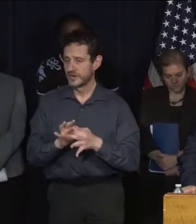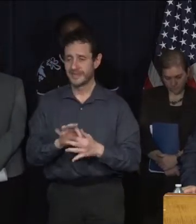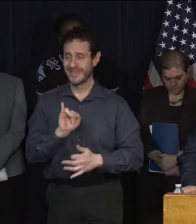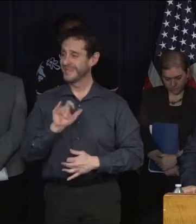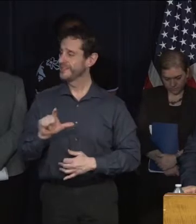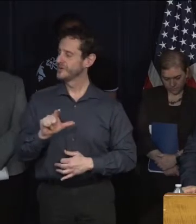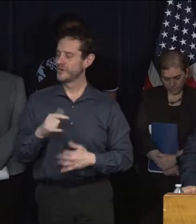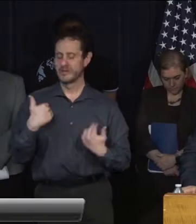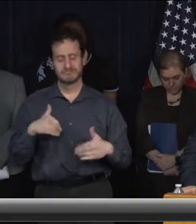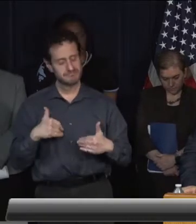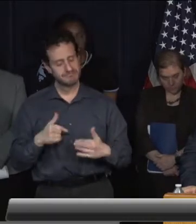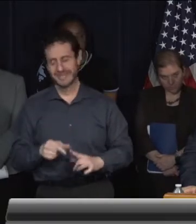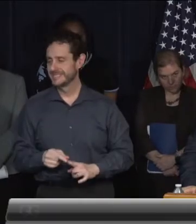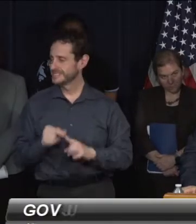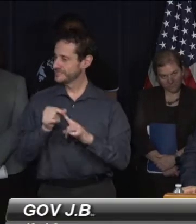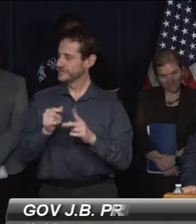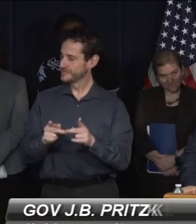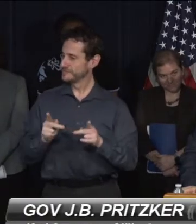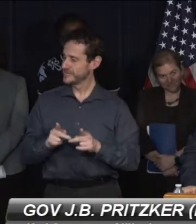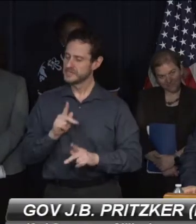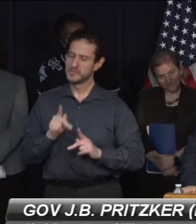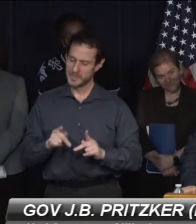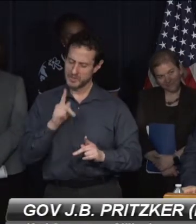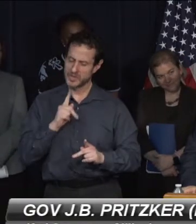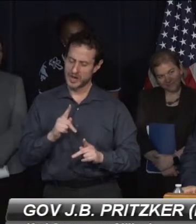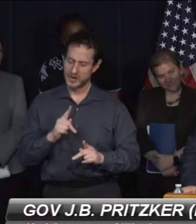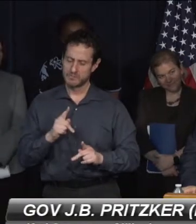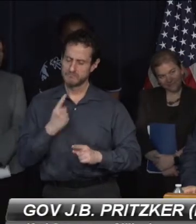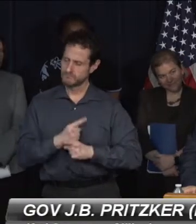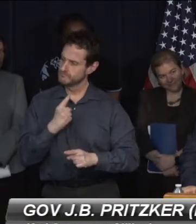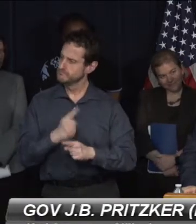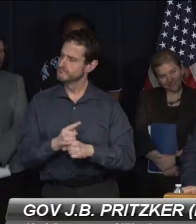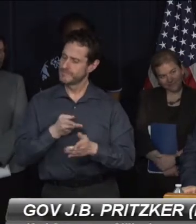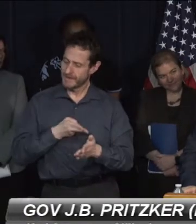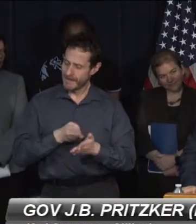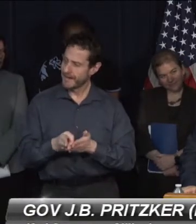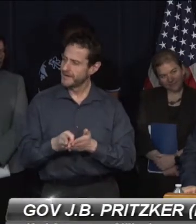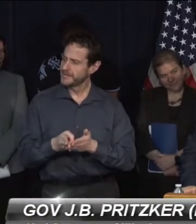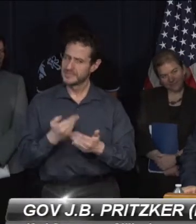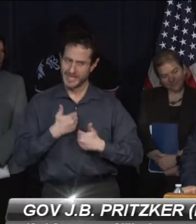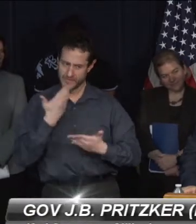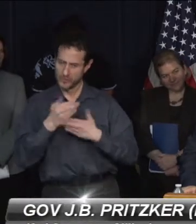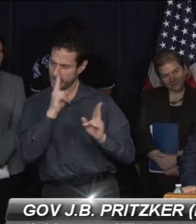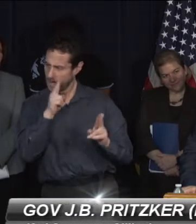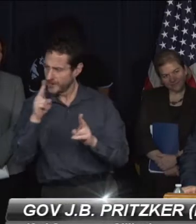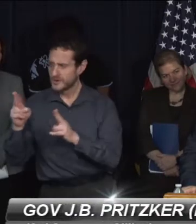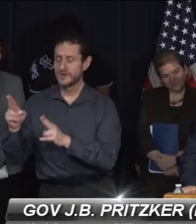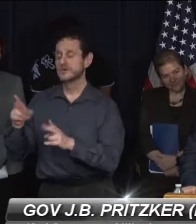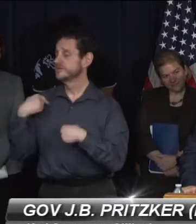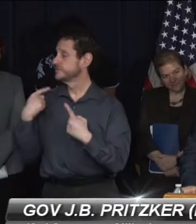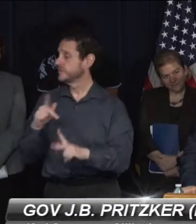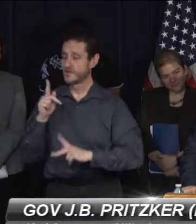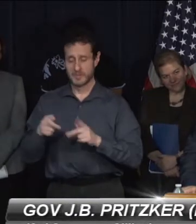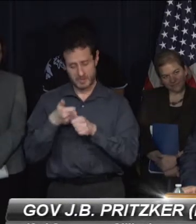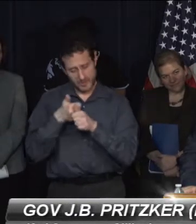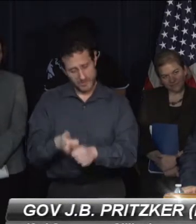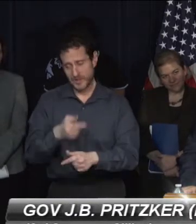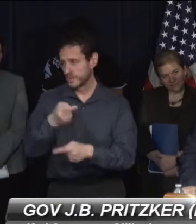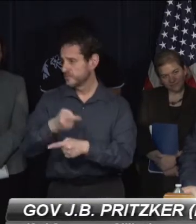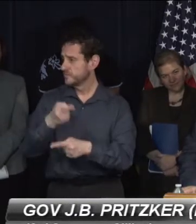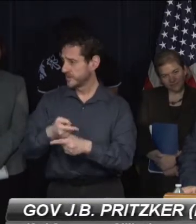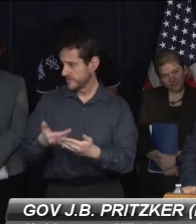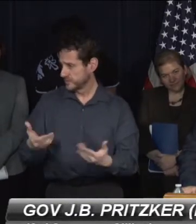in that way. People are very decent and honest and honorable. I've seen a lot of that across our state, and so far people are doing the right thing.